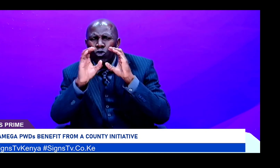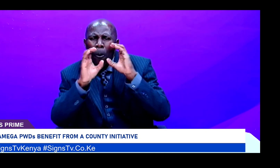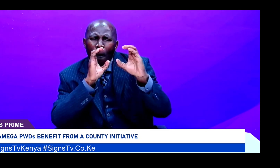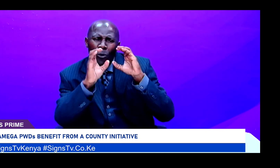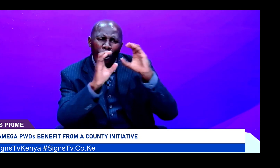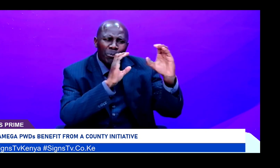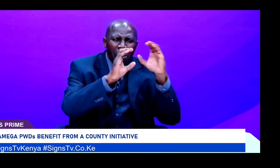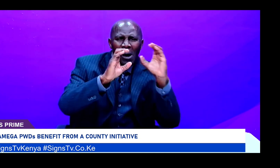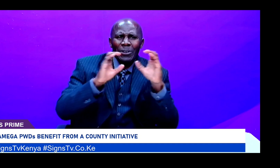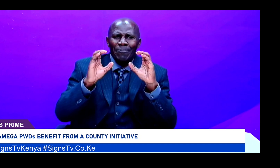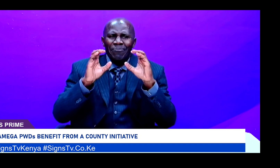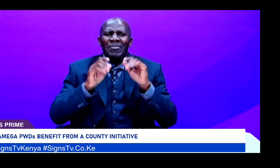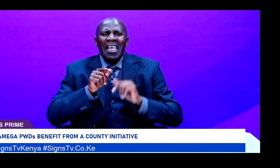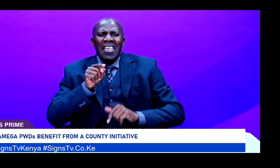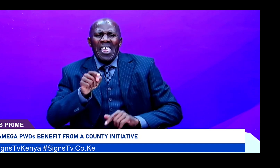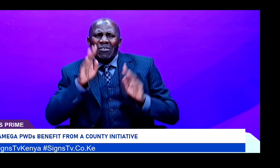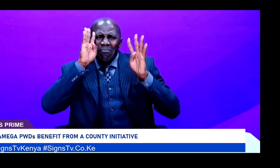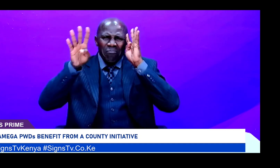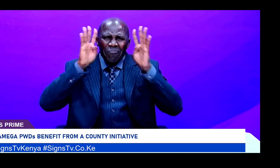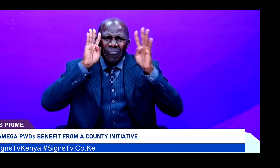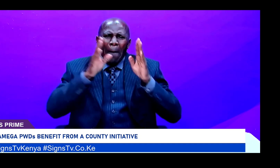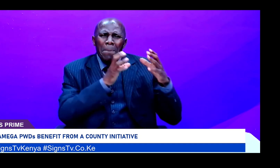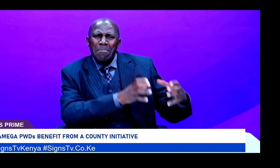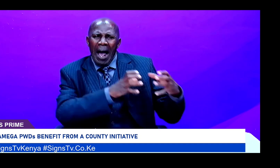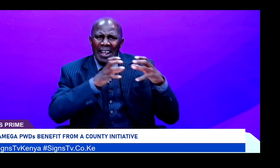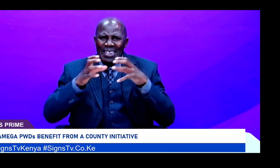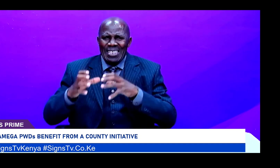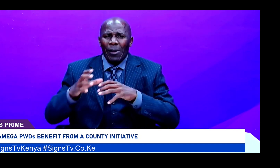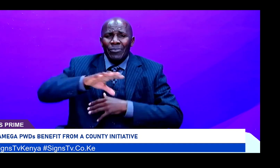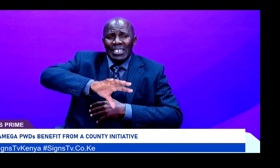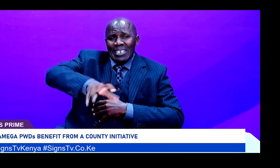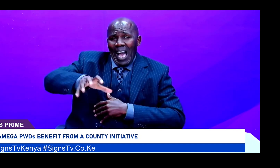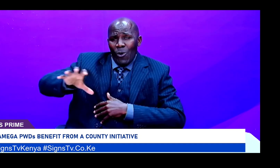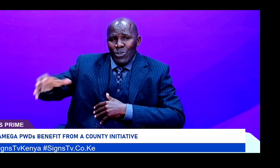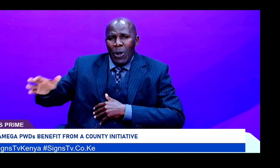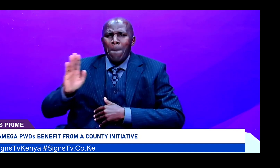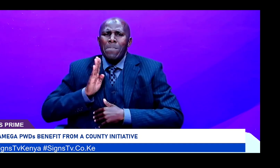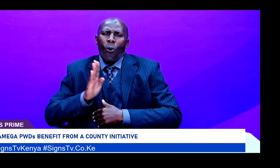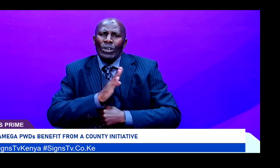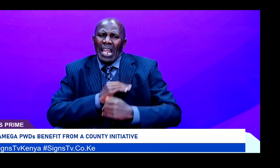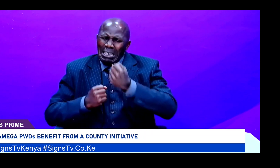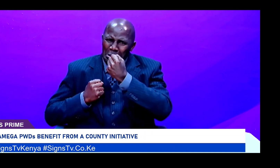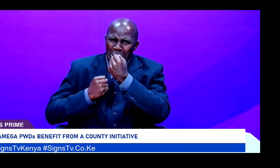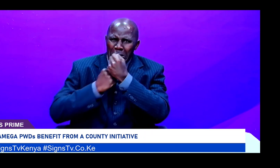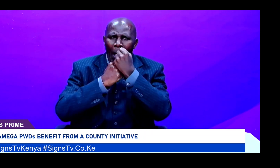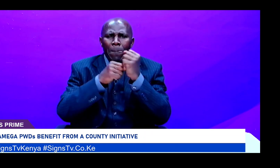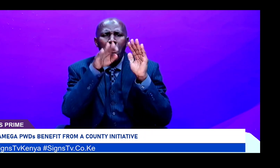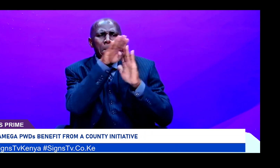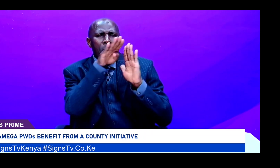them overcome physical challenges and participate in activities in their community. The